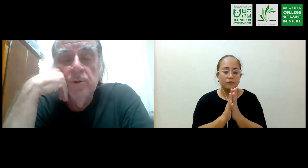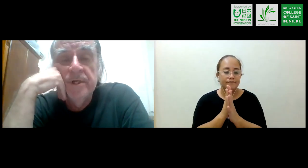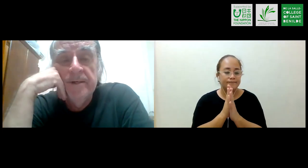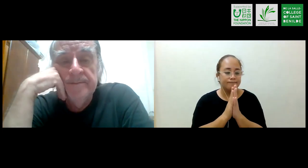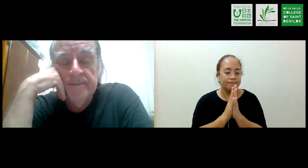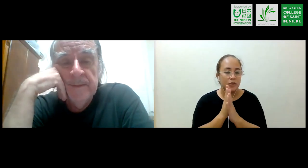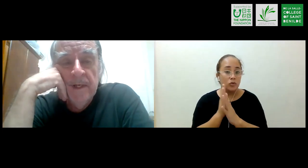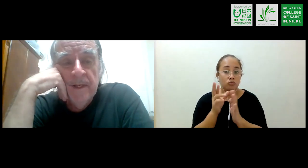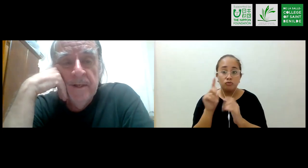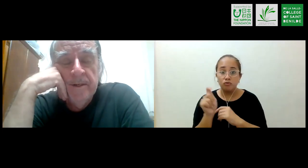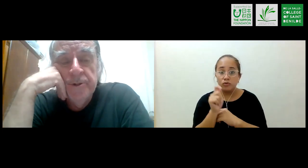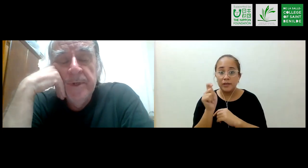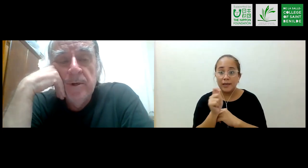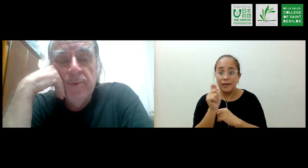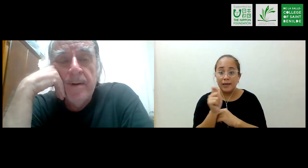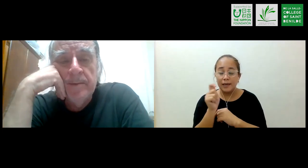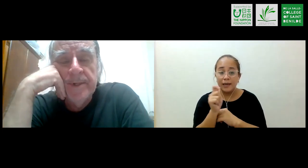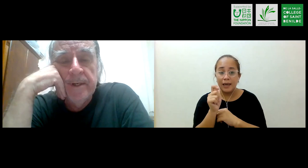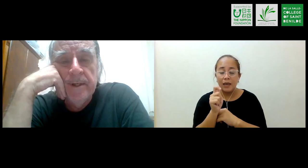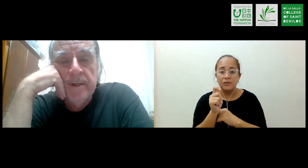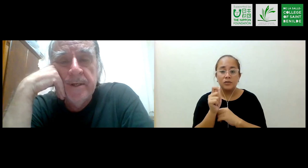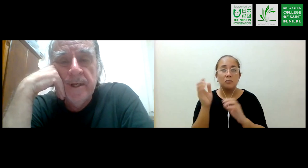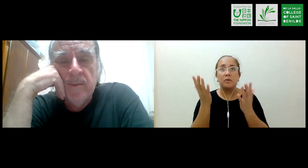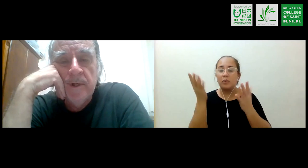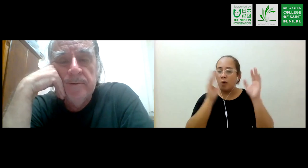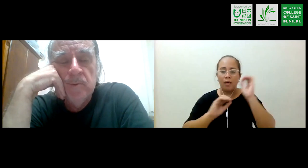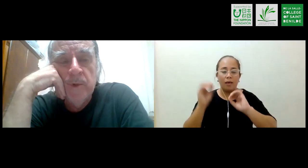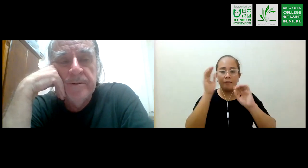Tuesday, then should be no problem taking the exam on Wednesday.